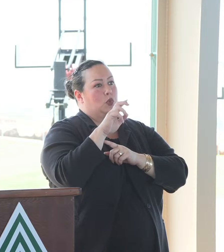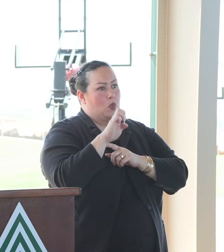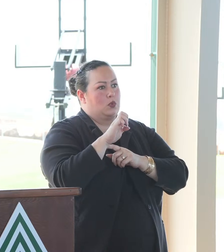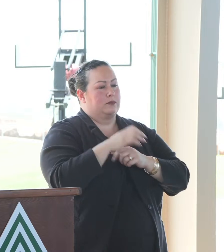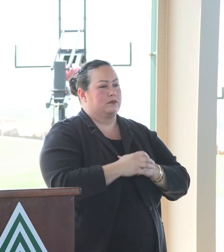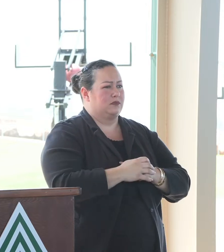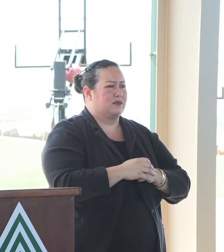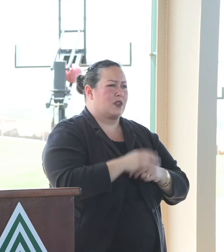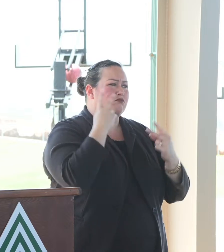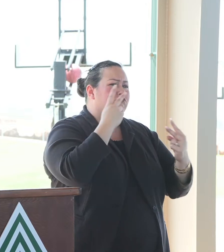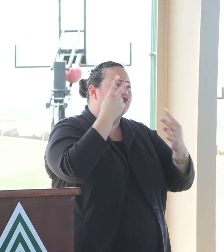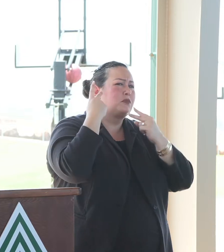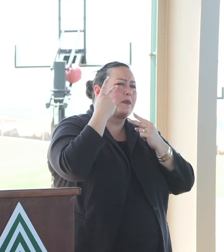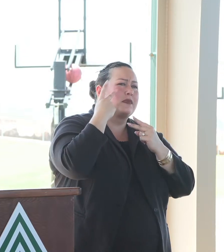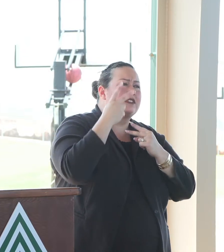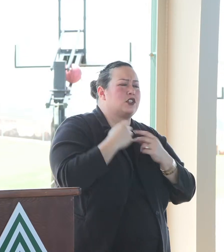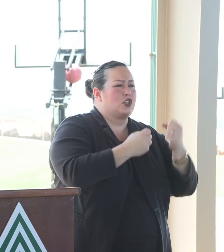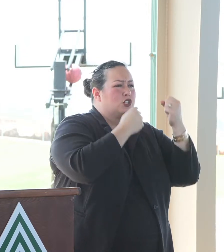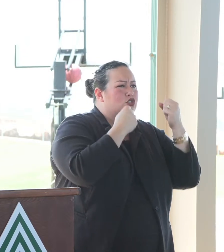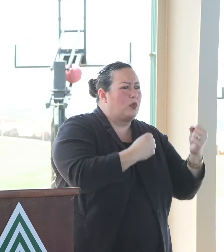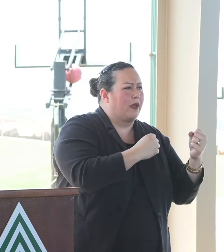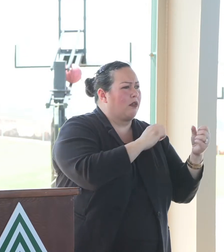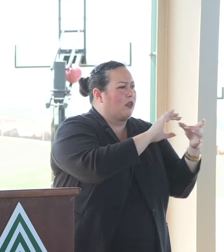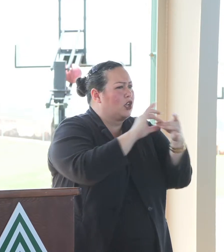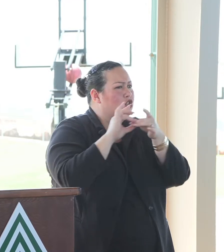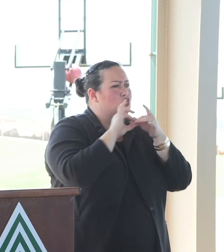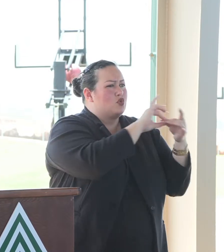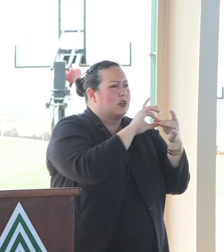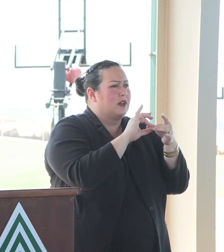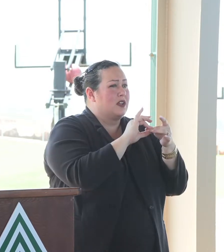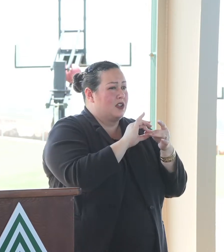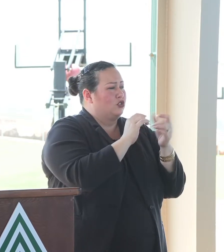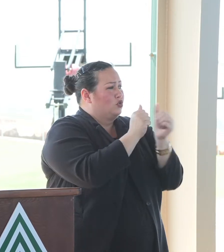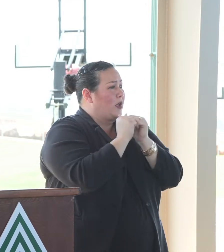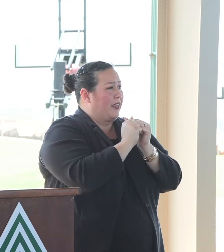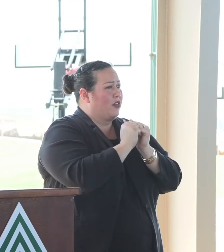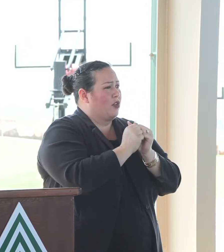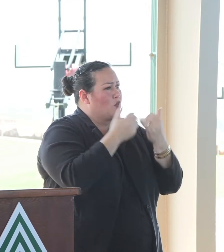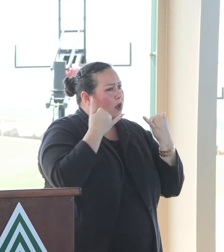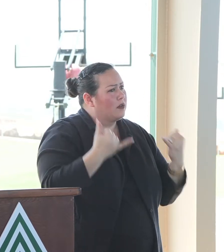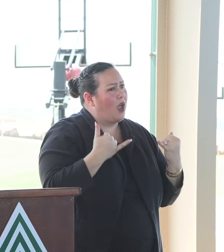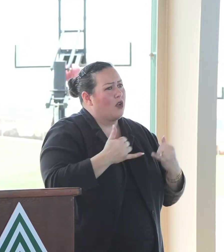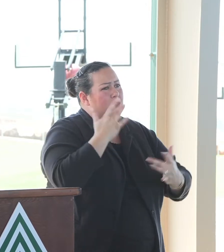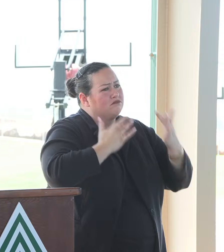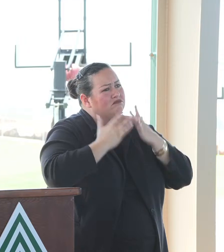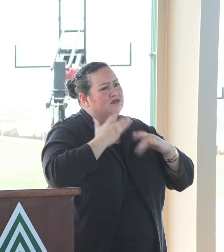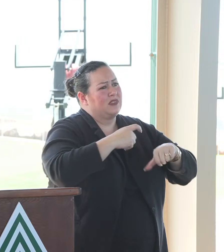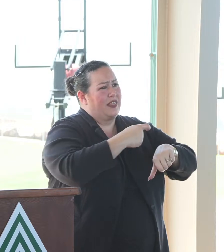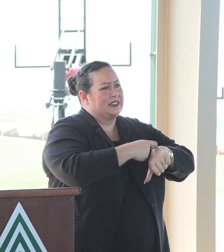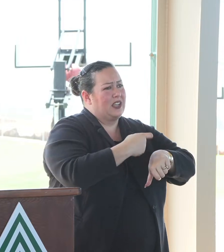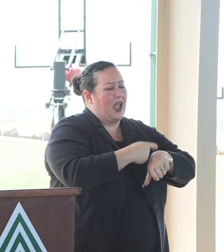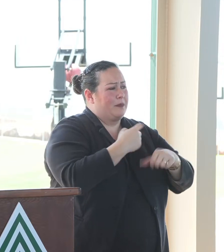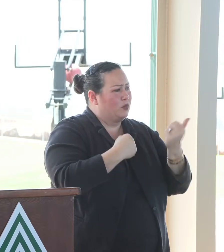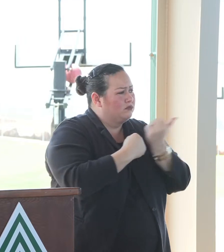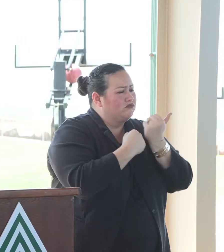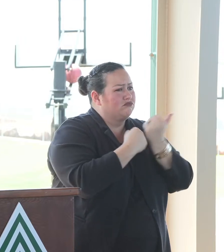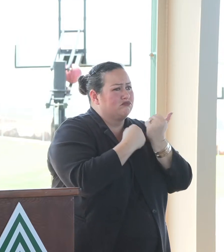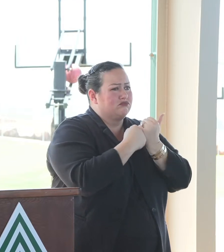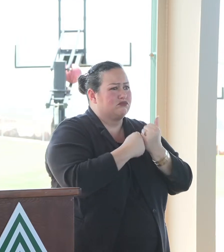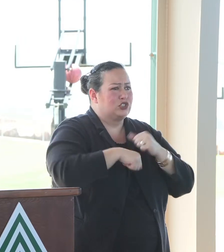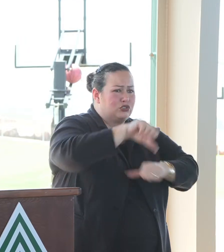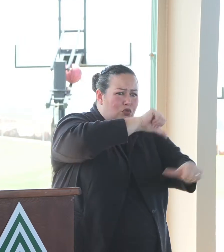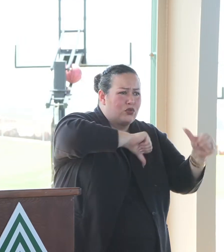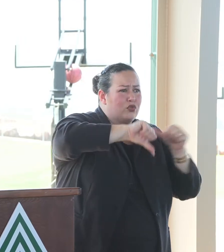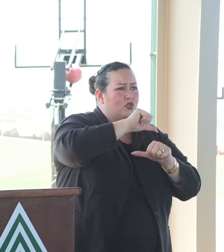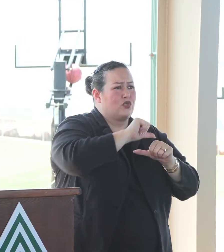unity that brought us together in this time of greatest need, and let us continue to support each other and our children as they embark on this